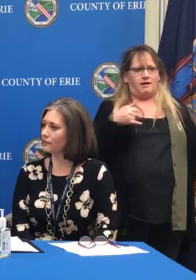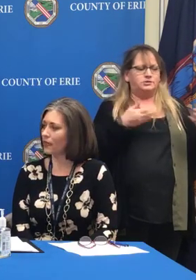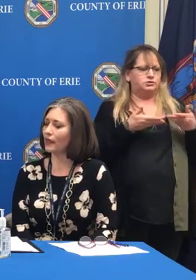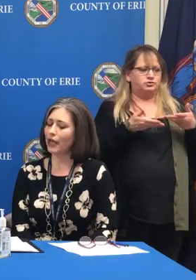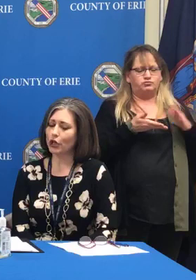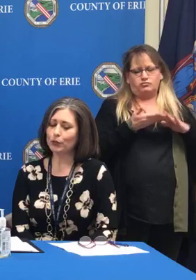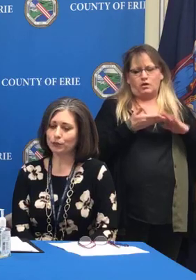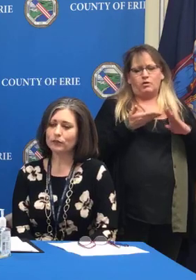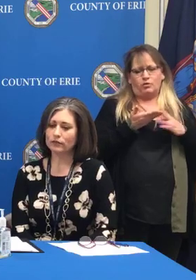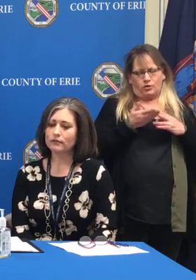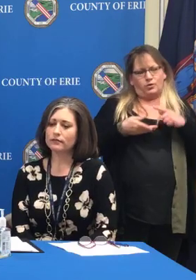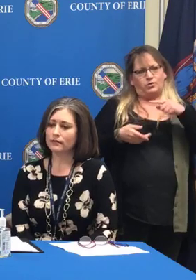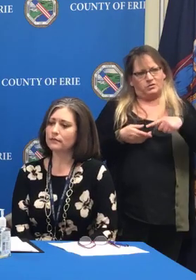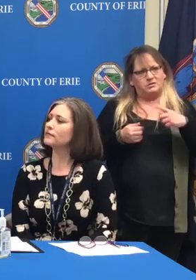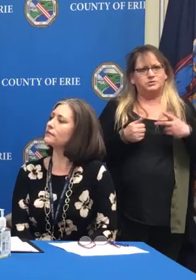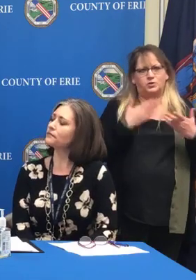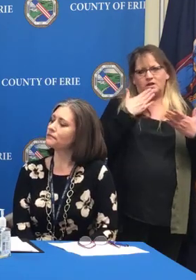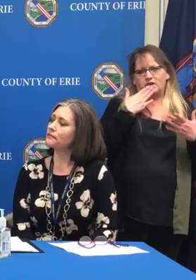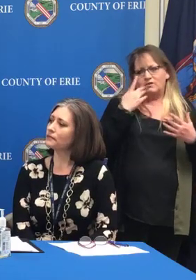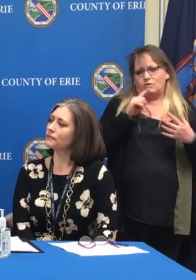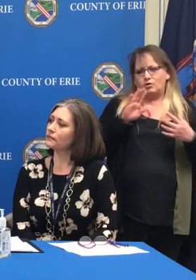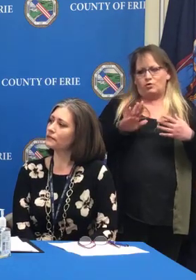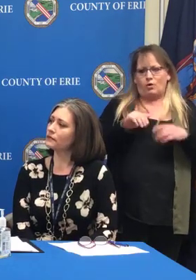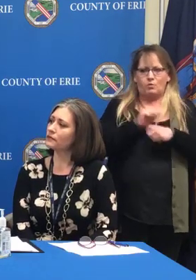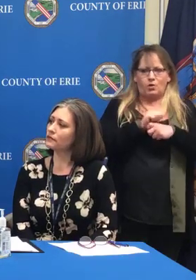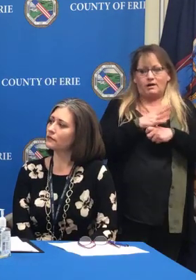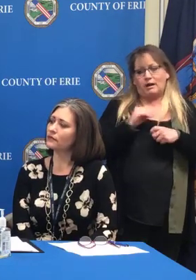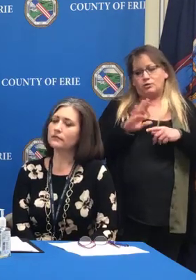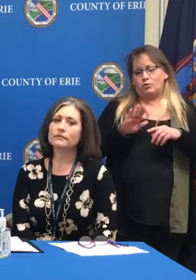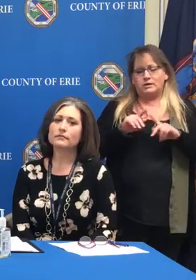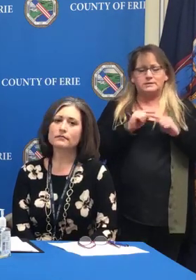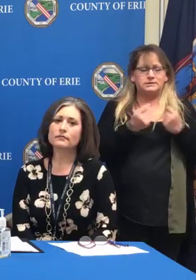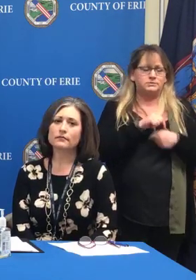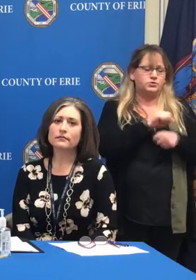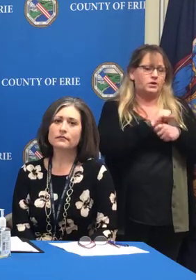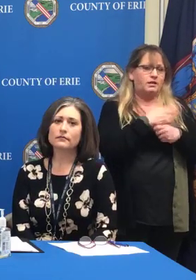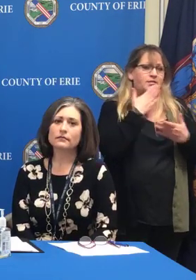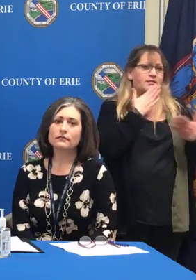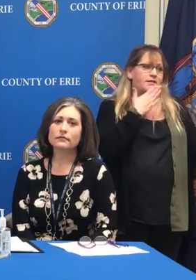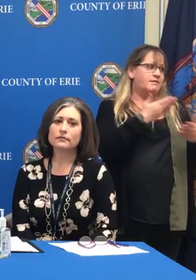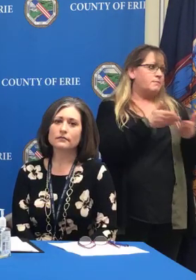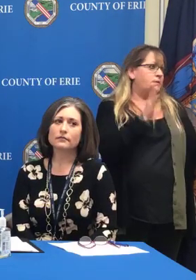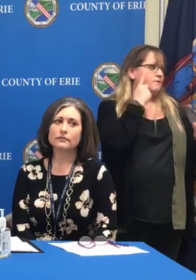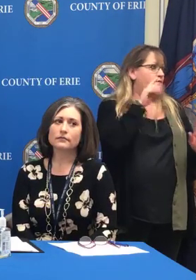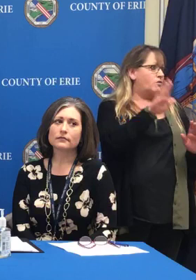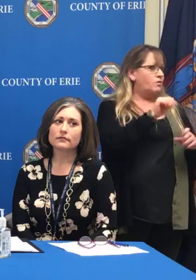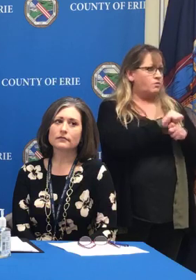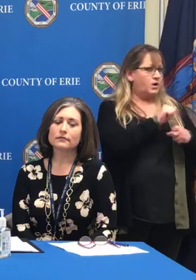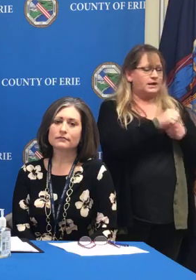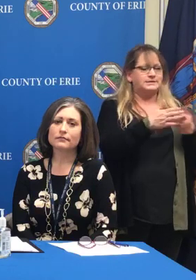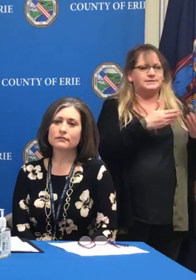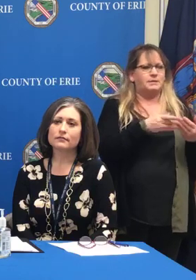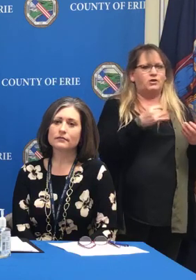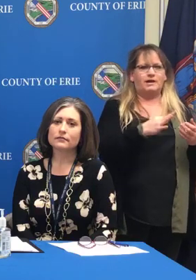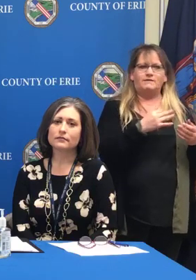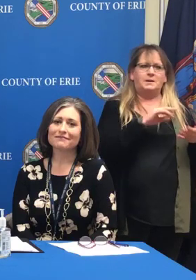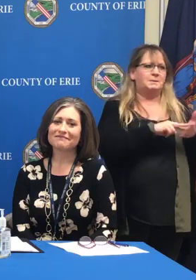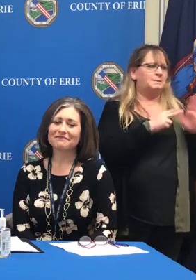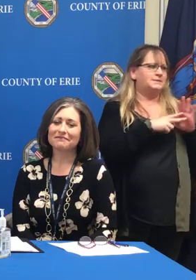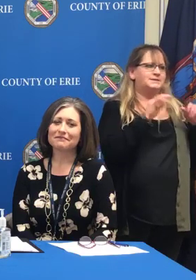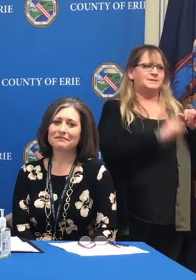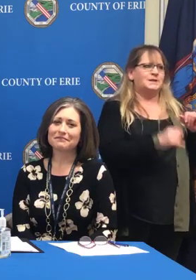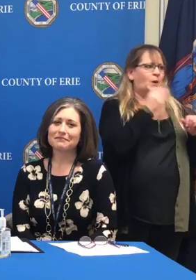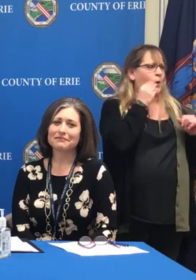thank Jessica and her team for the great work that they do. And once again, I thank the public for the work that you're doing, even if it means just staying at home with the